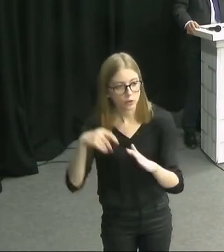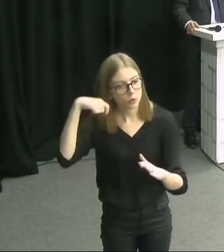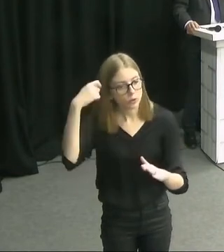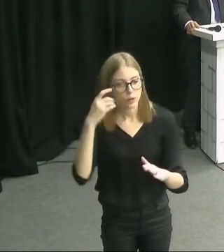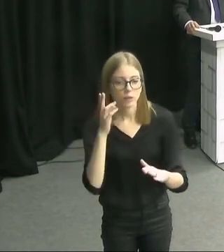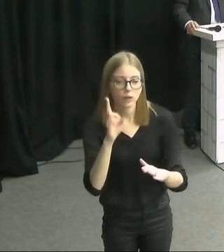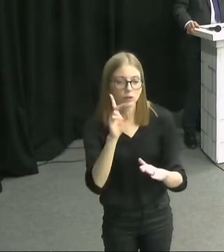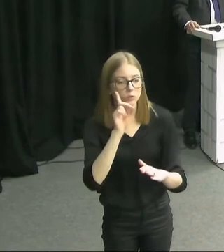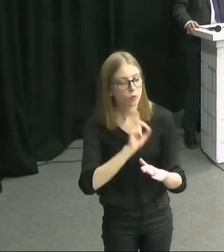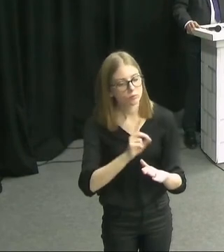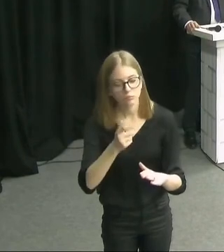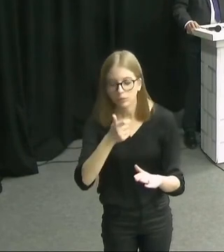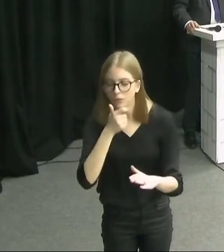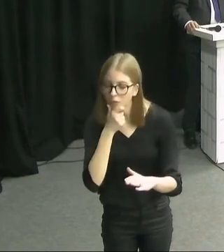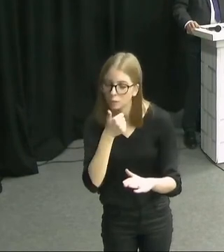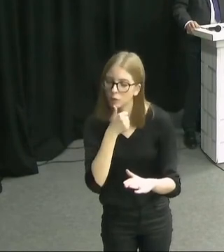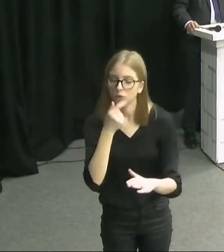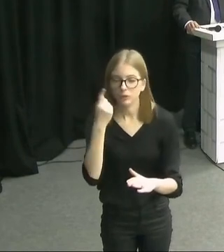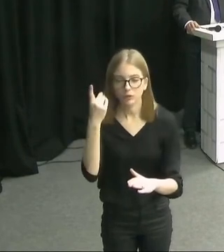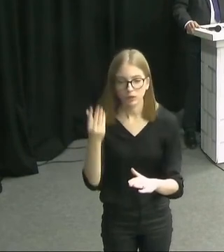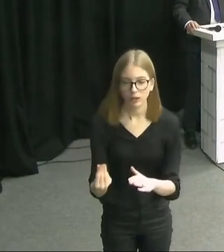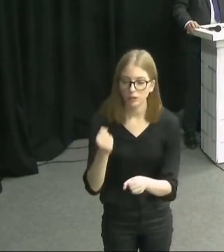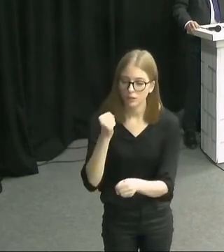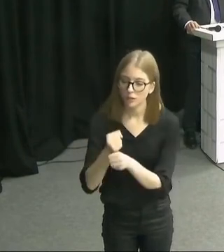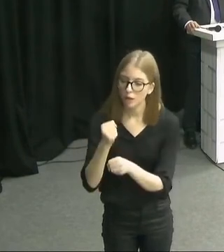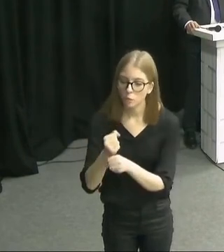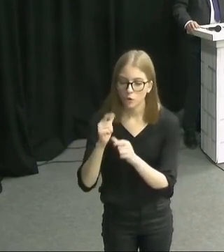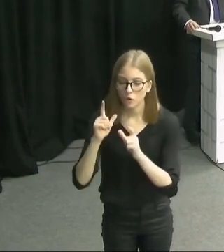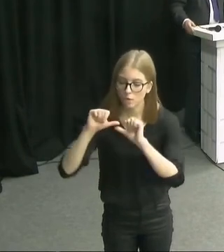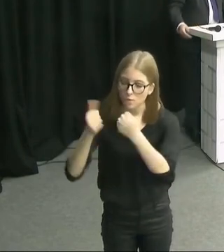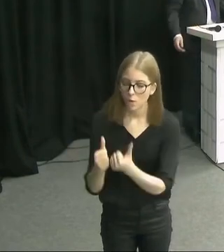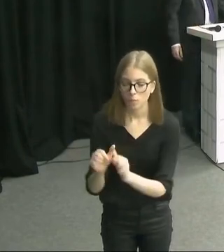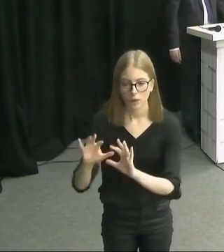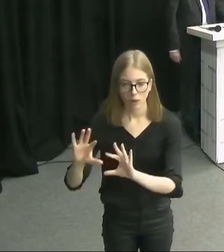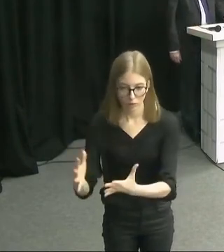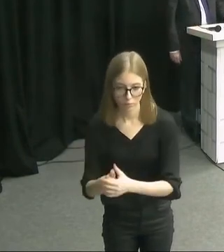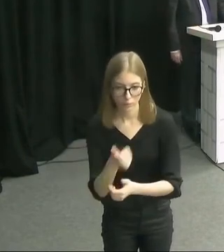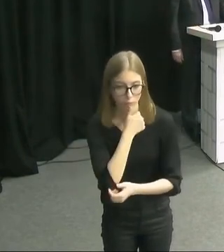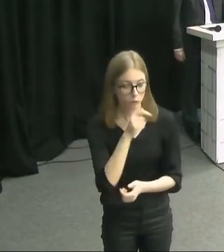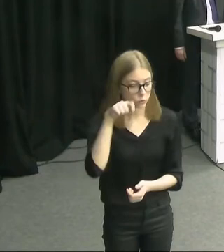job watching what's going on, and they get a better picture.